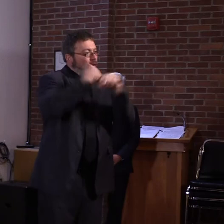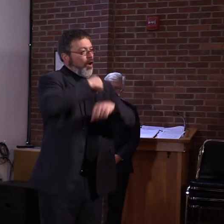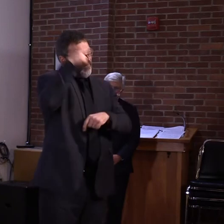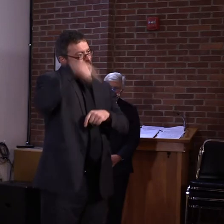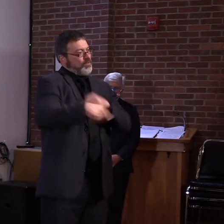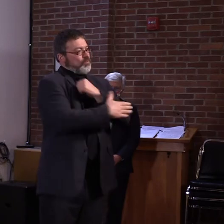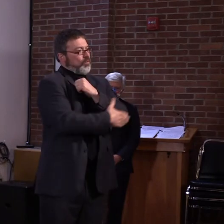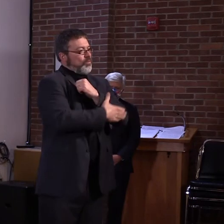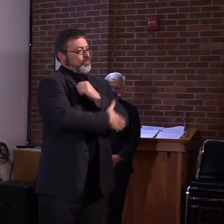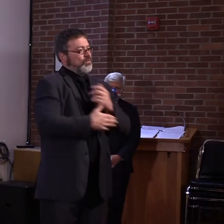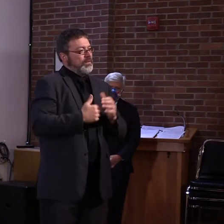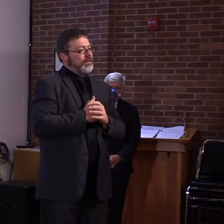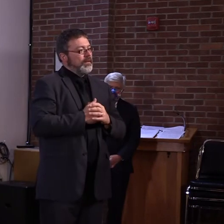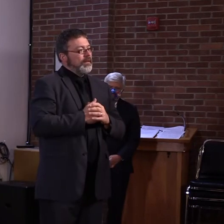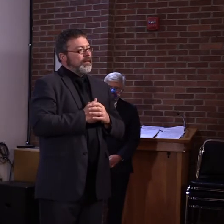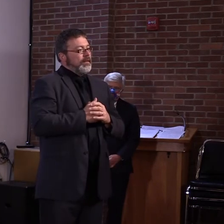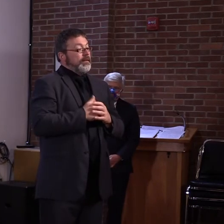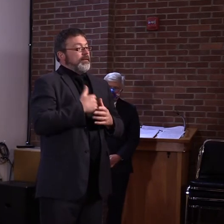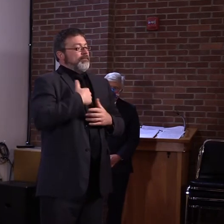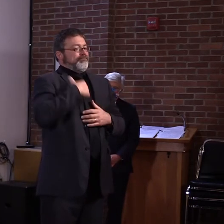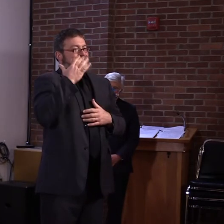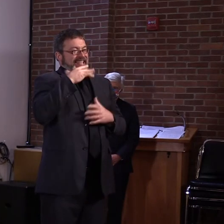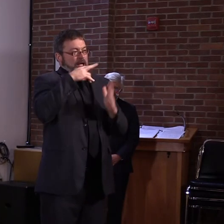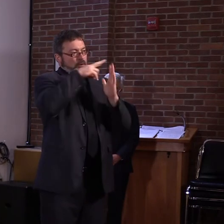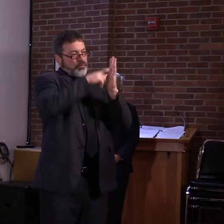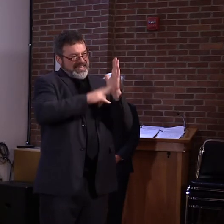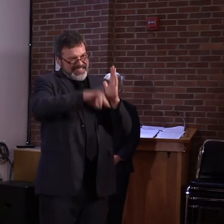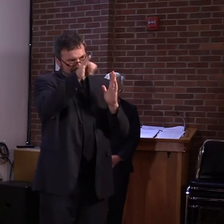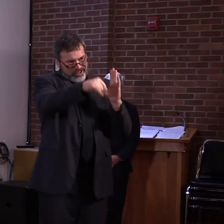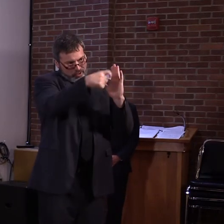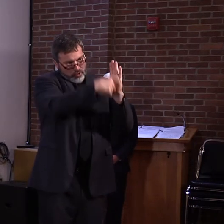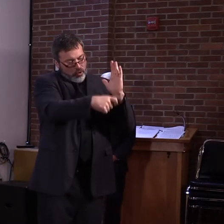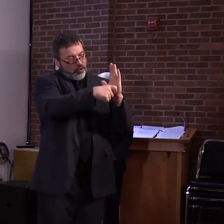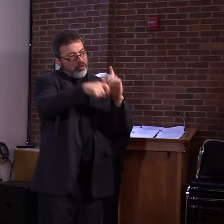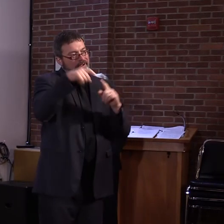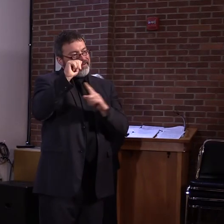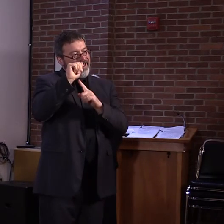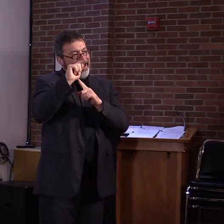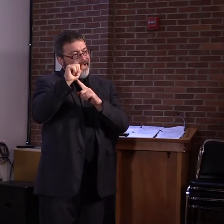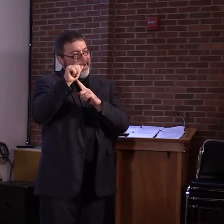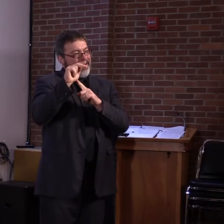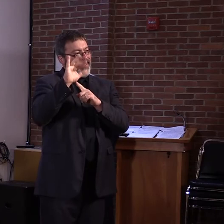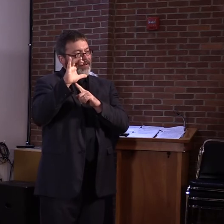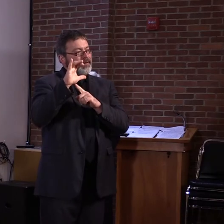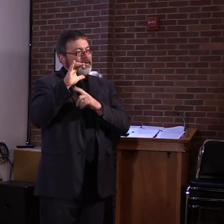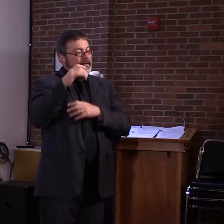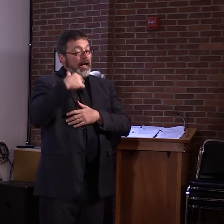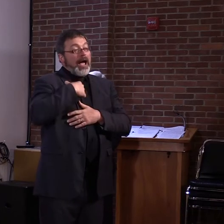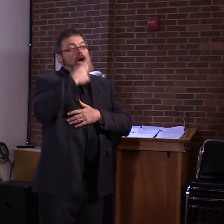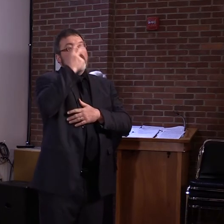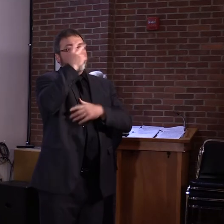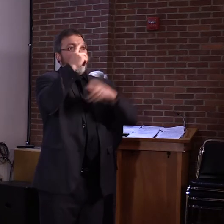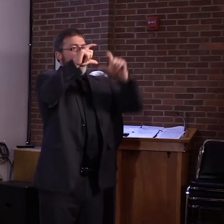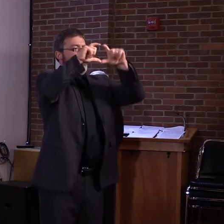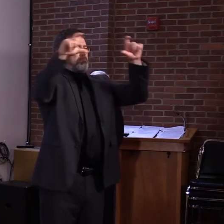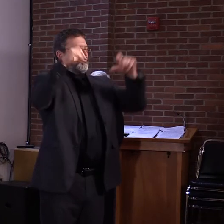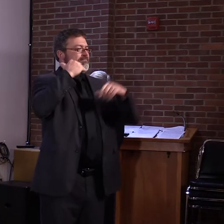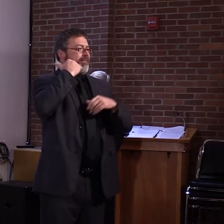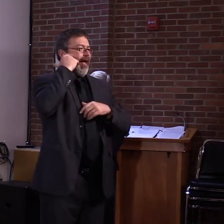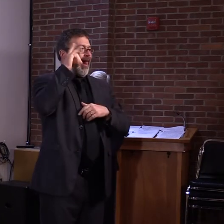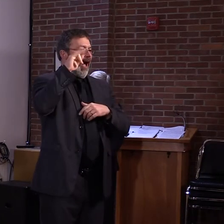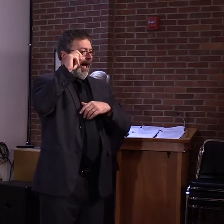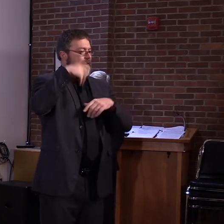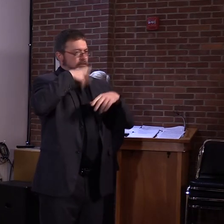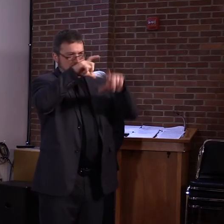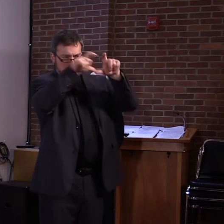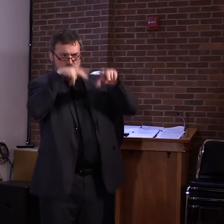read the Atlantic article, but I did see the headlines, and I intend to read it over the weekends. But it's